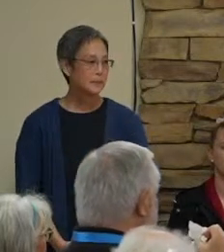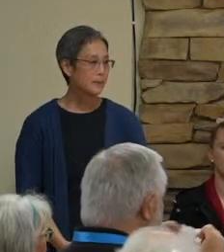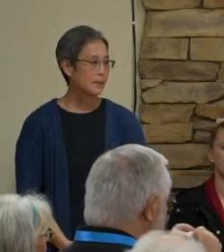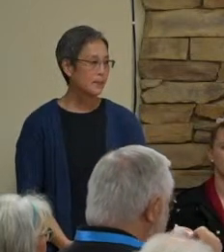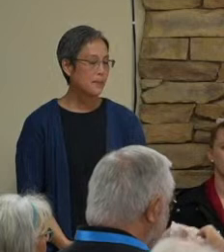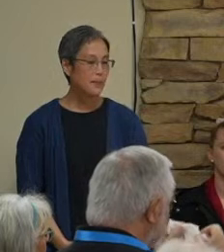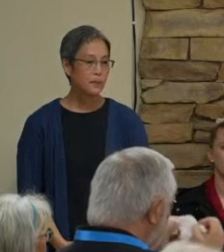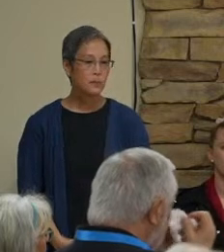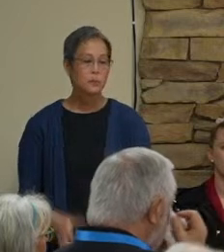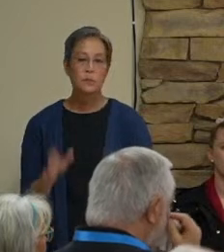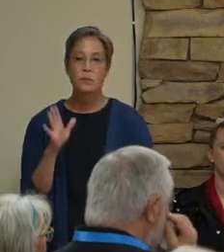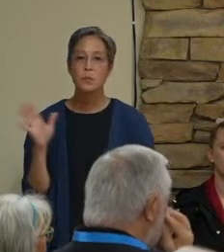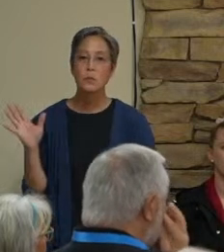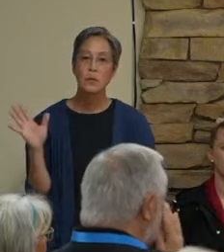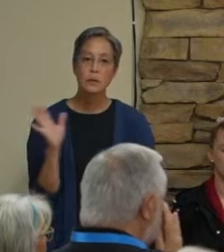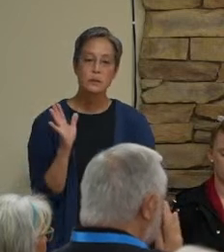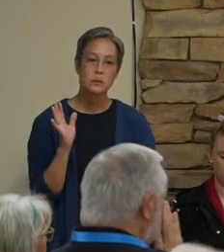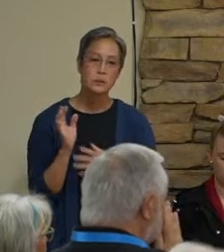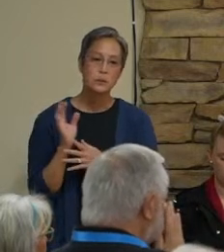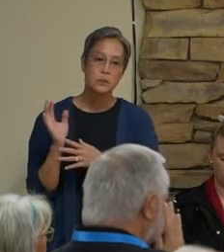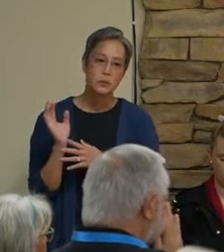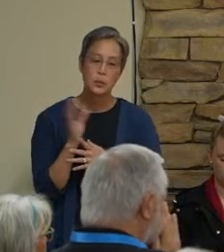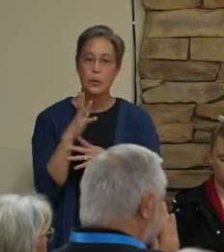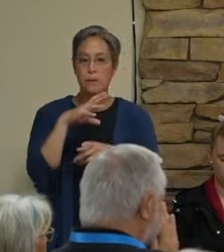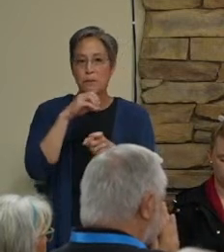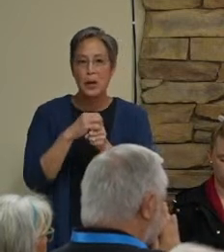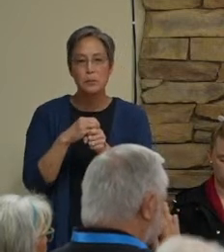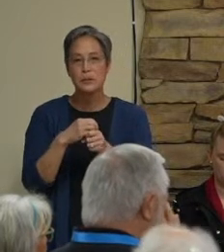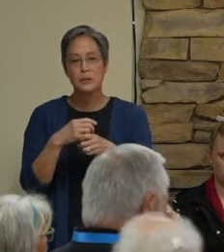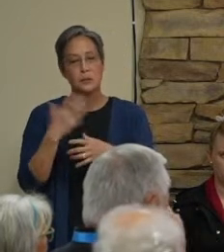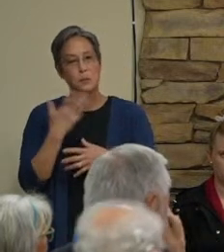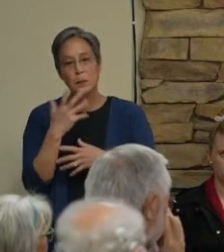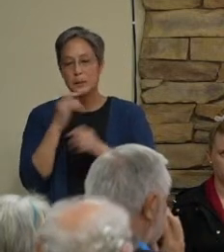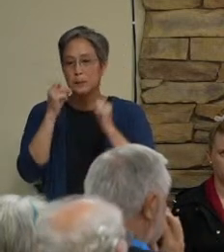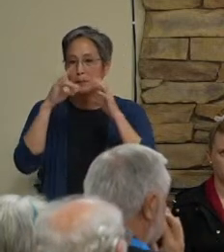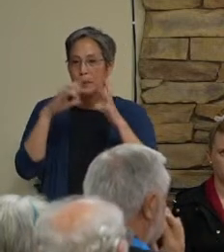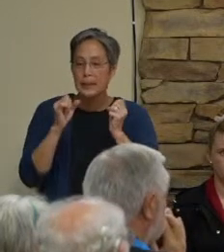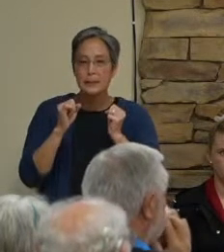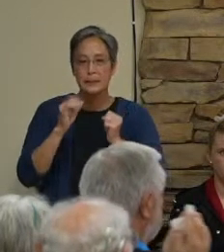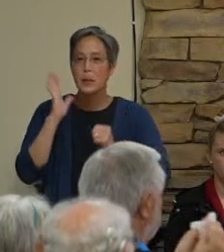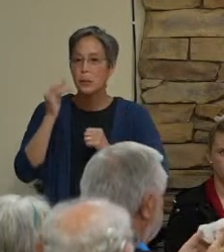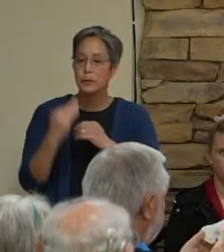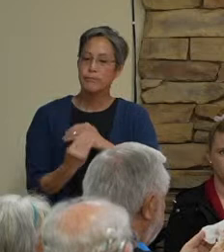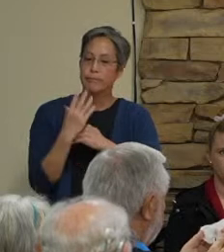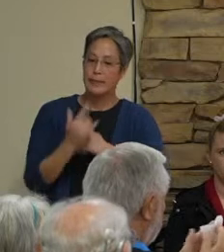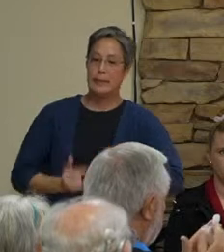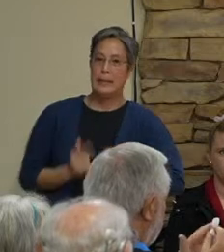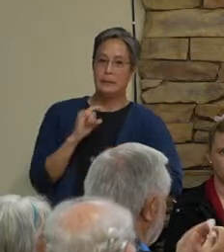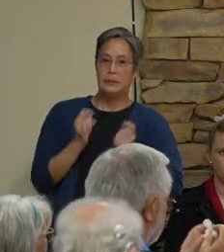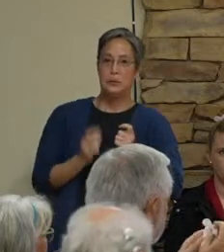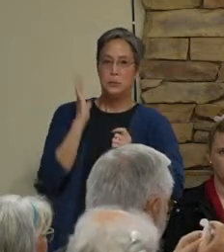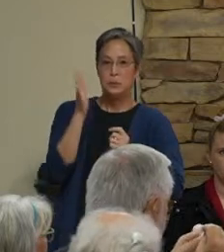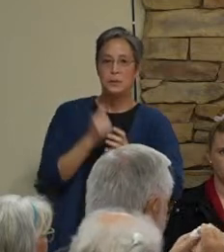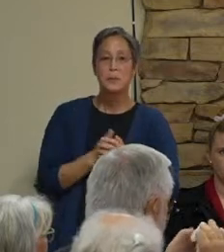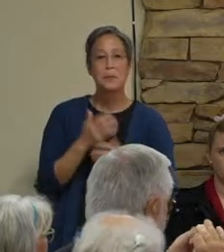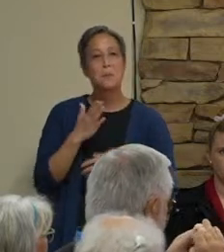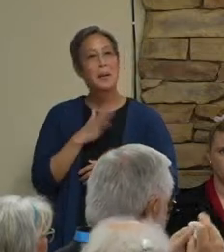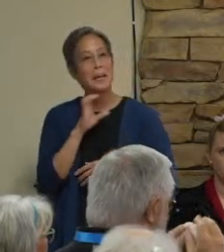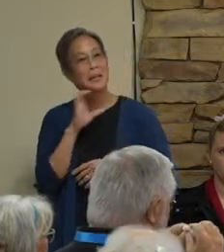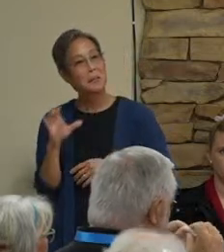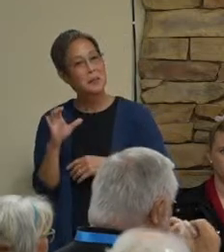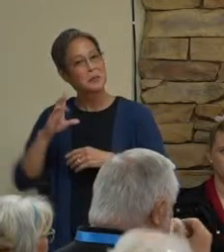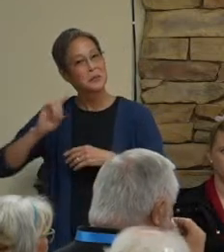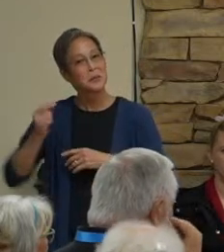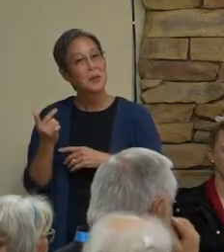Your investment is mind-boggling and for me will be life-changing. My canine companion dog,